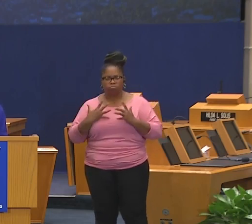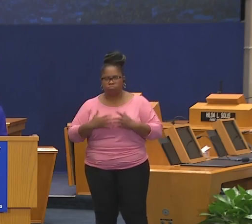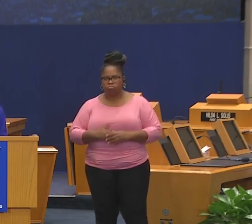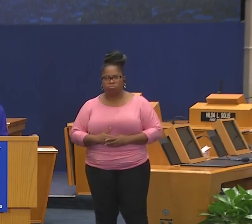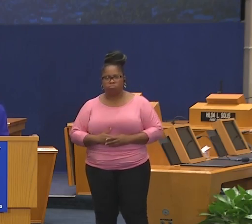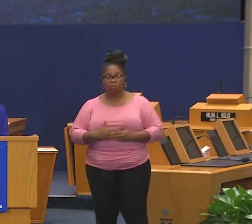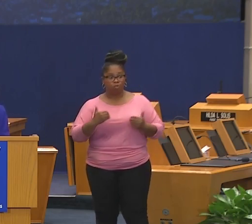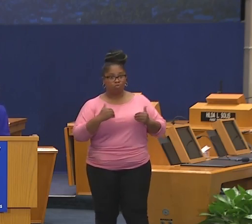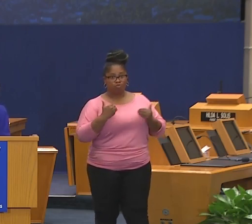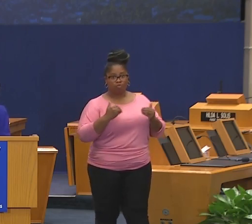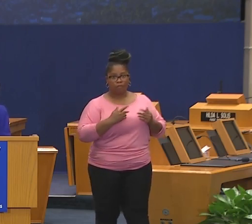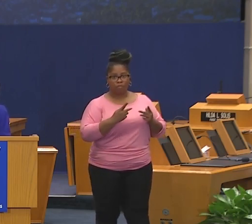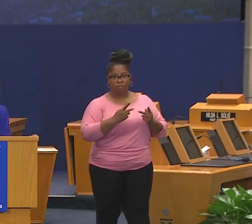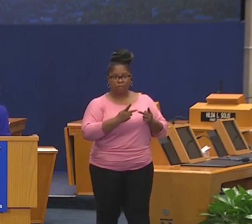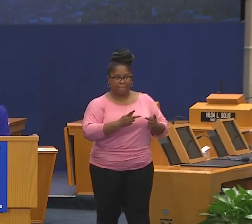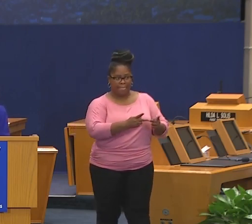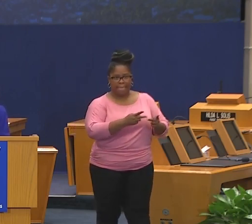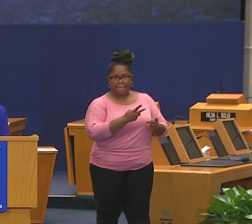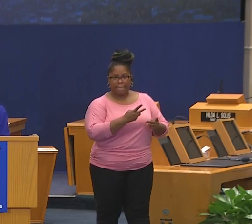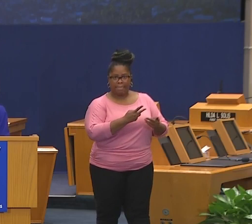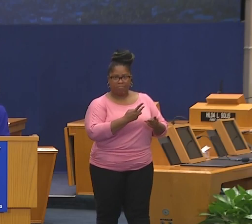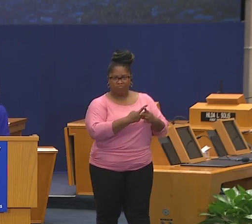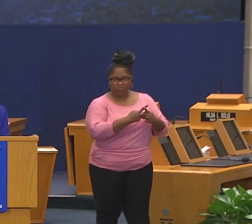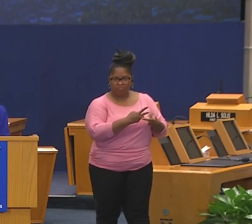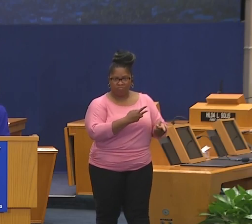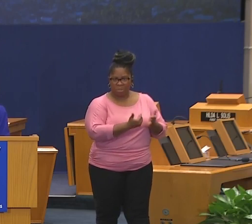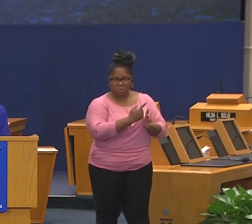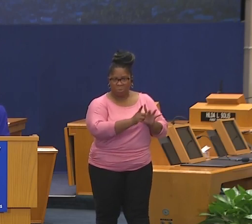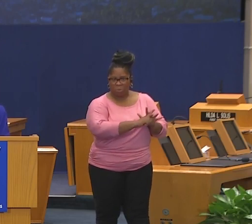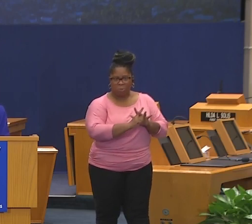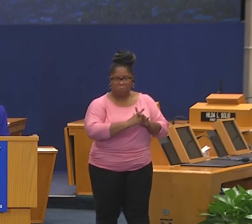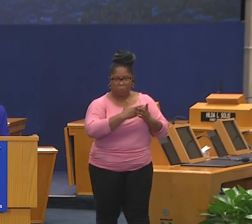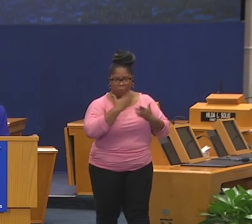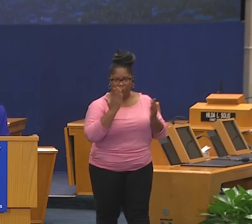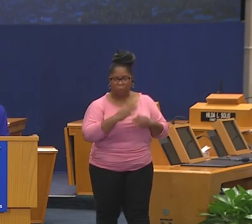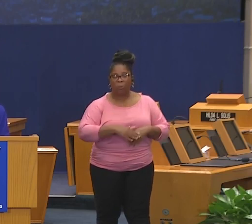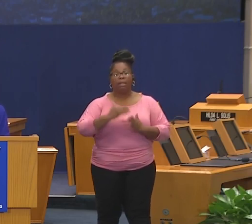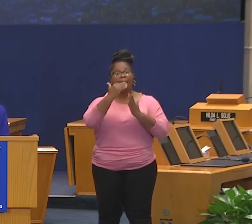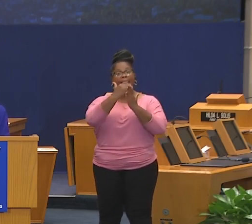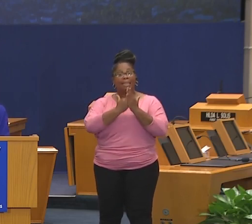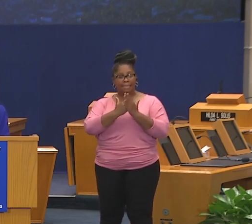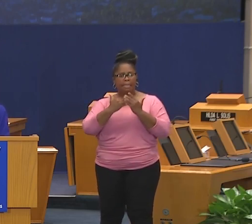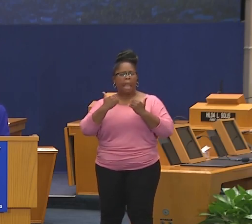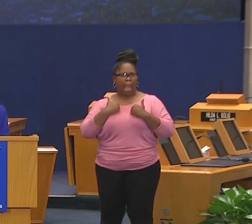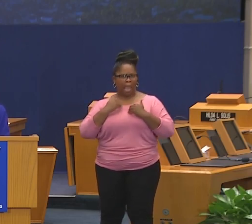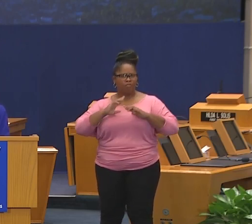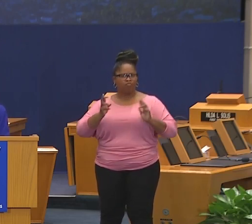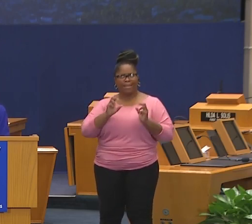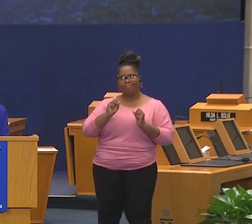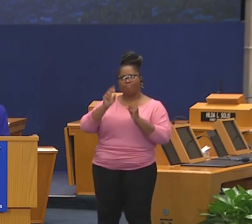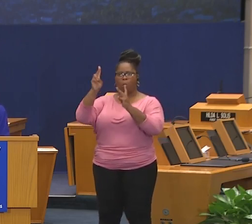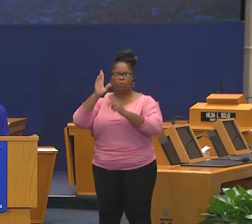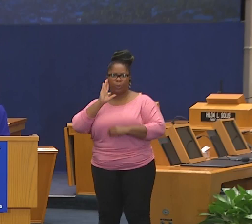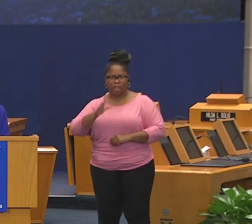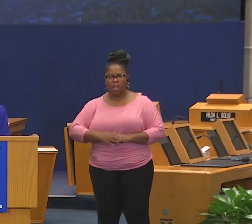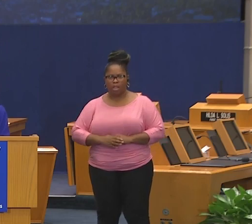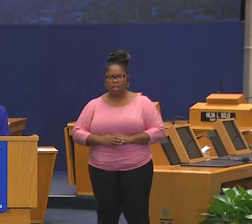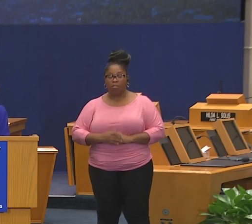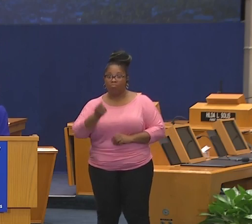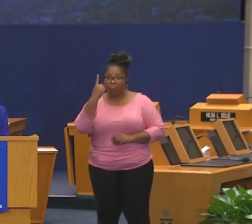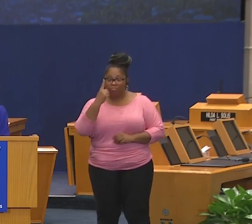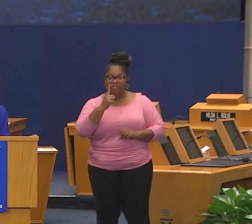in the juvenile facilities. We do post a list of facilities with confirmed cases on our website once those